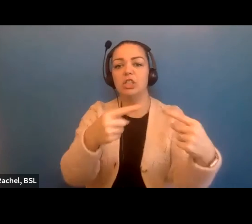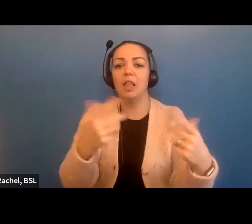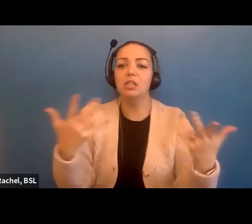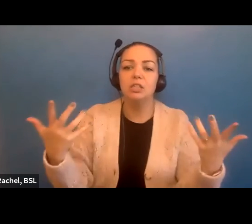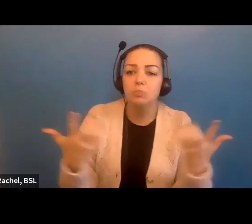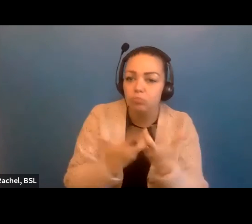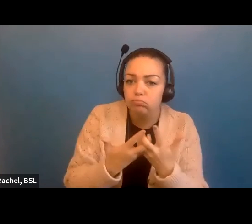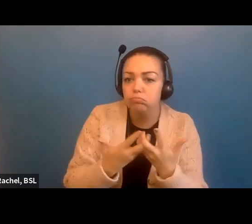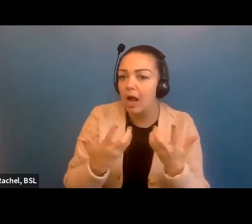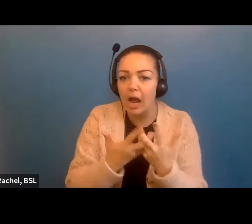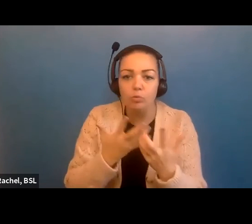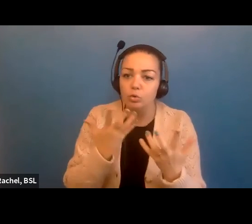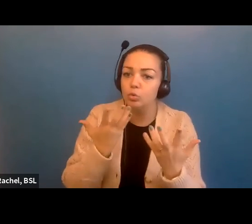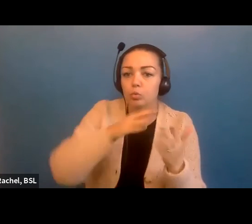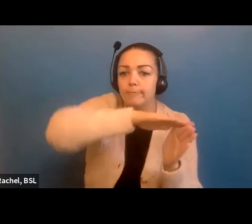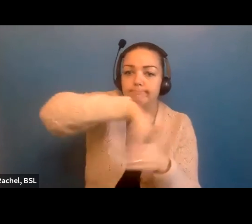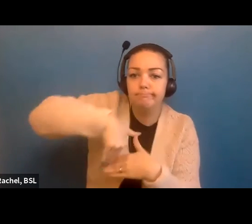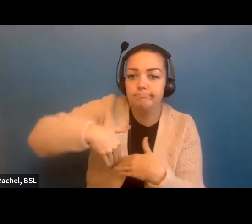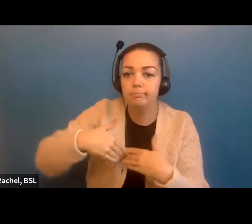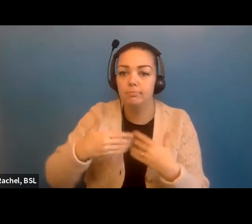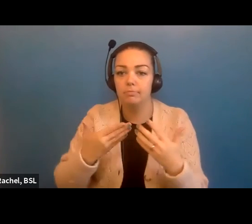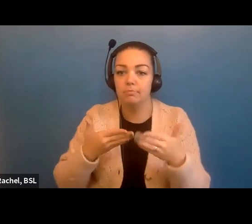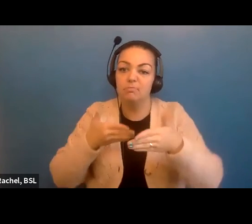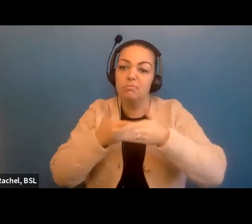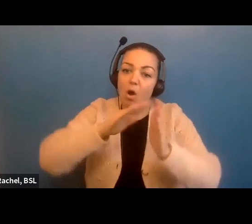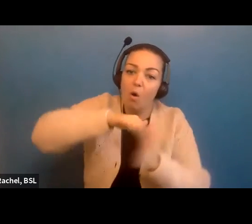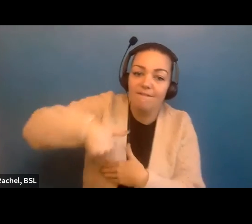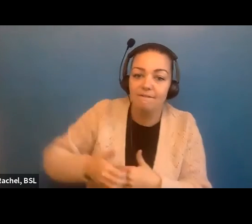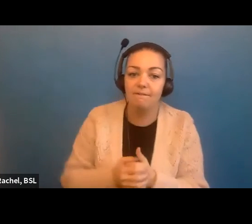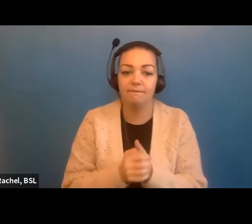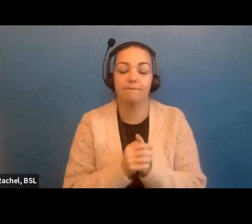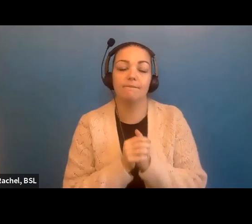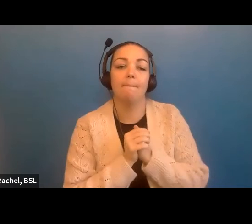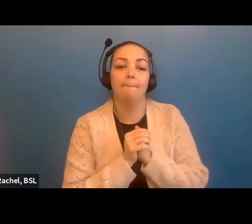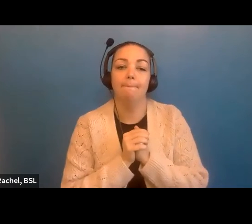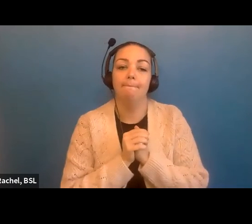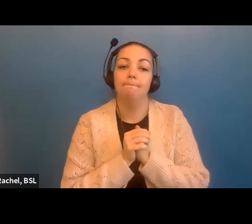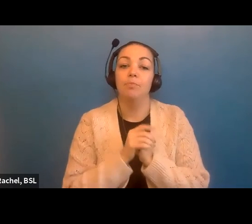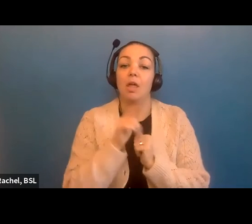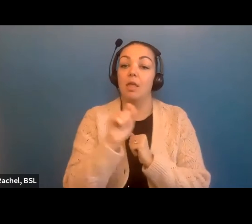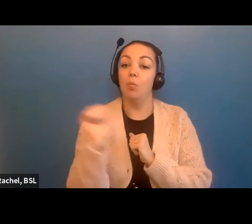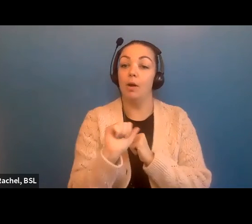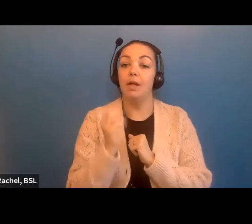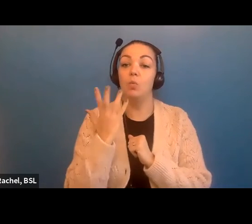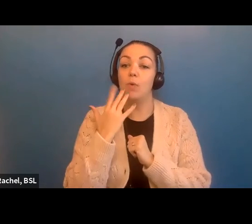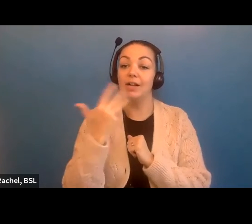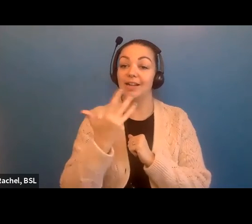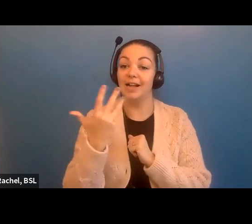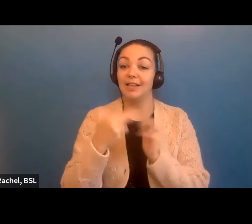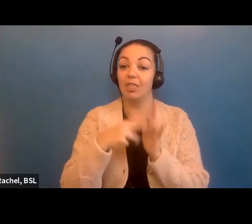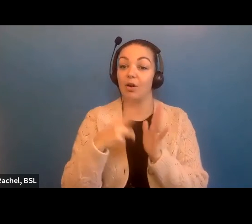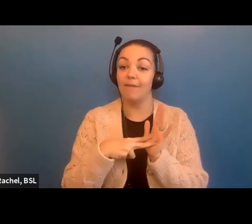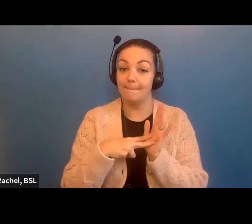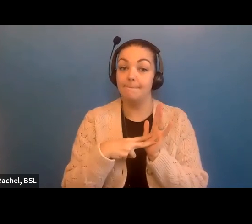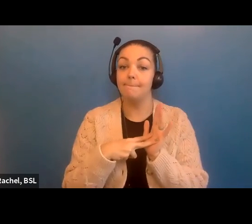can be addressed to really get AT to people that need it on a global scale. So that session will be on the 19th of November. So we'll be